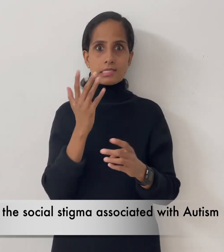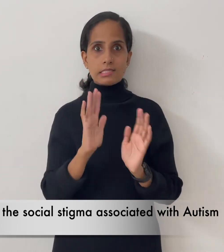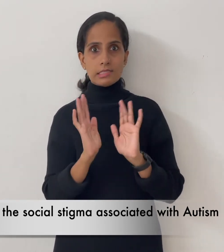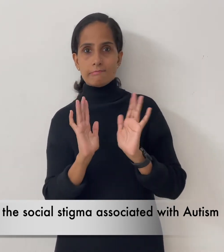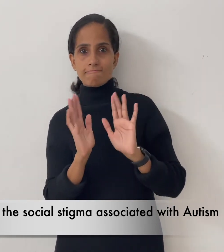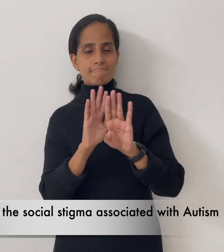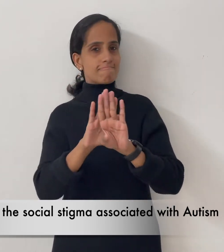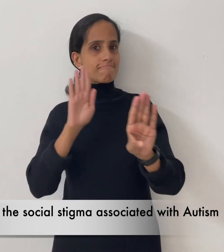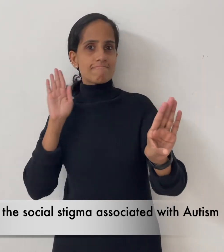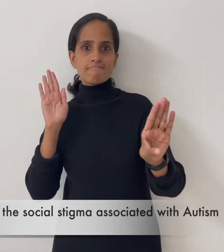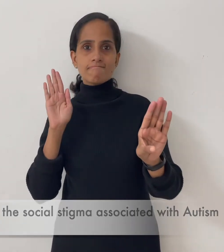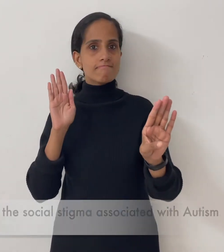autism